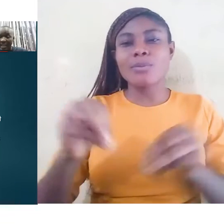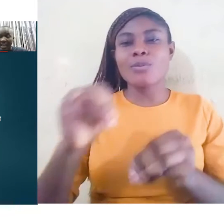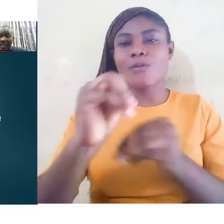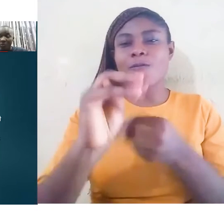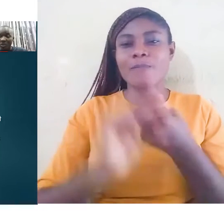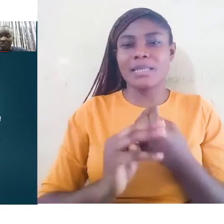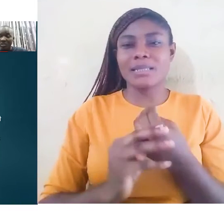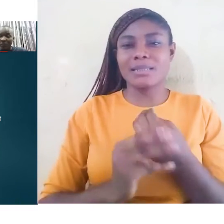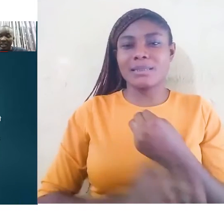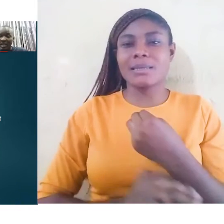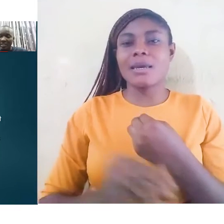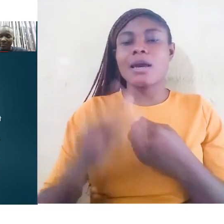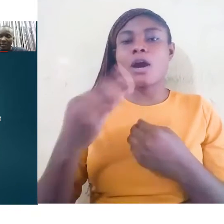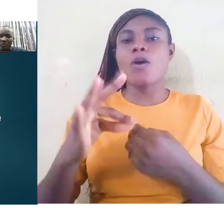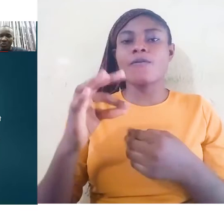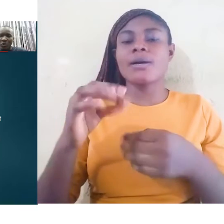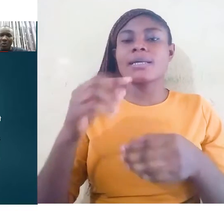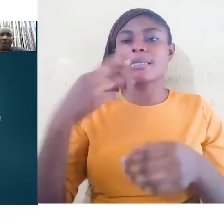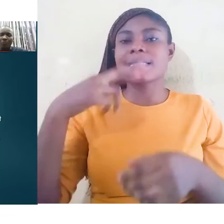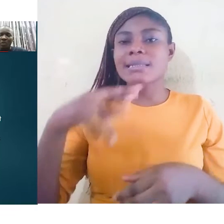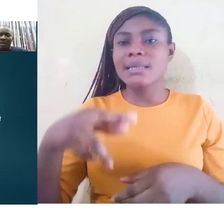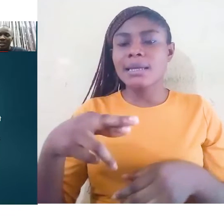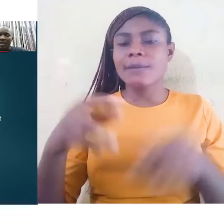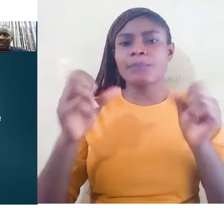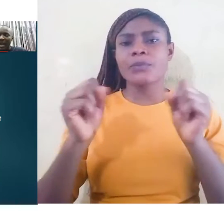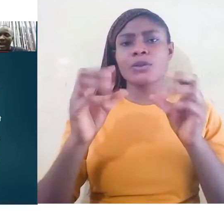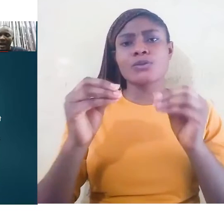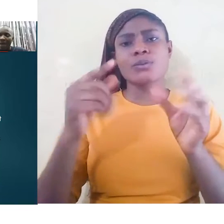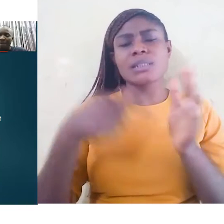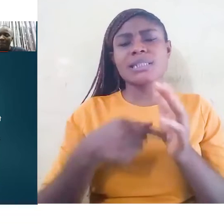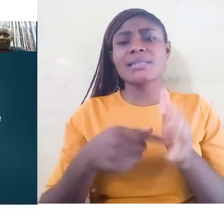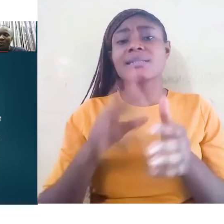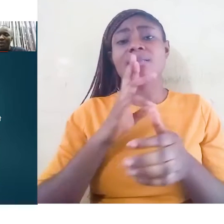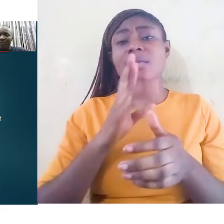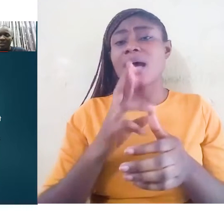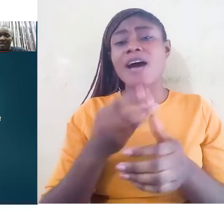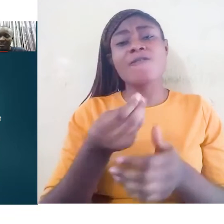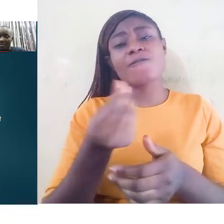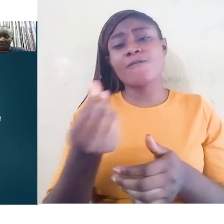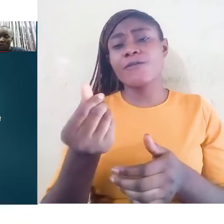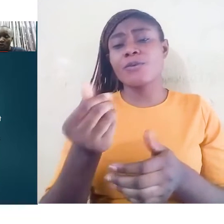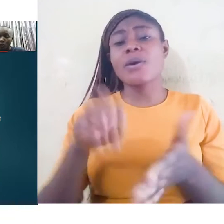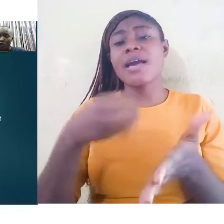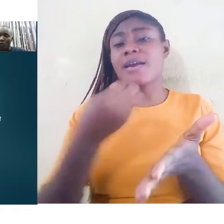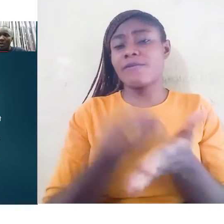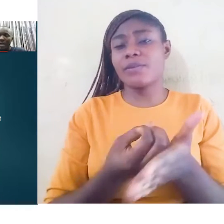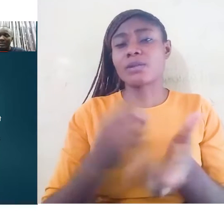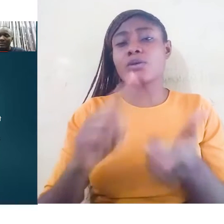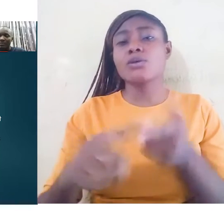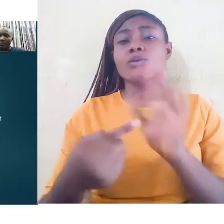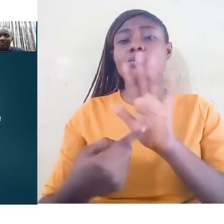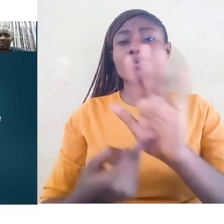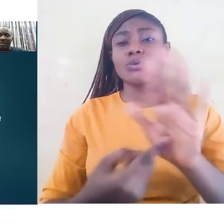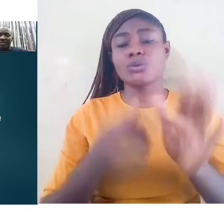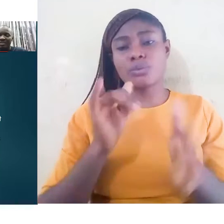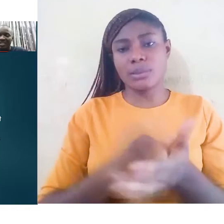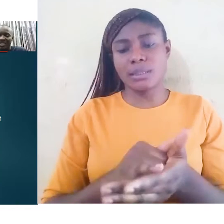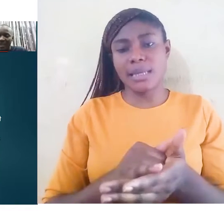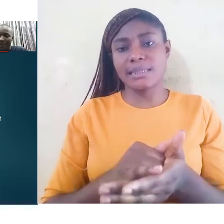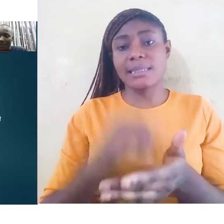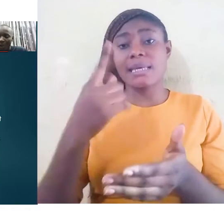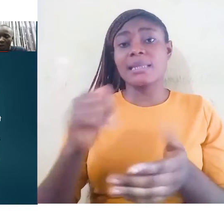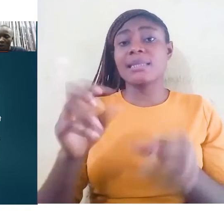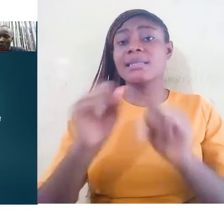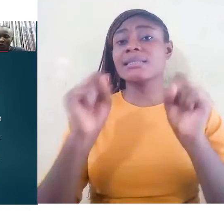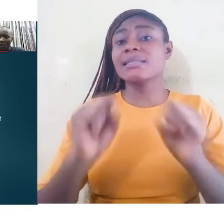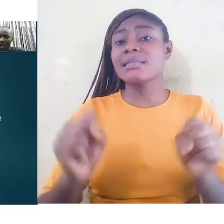Actually, it wasn't finger spelled. So these are few evidence to show that the